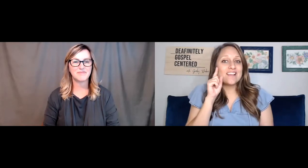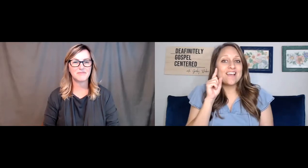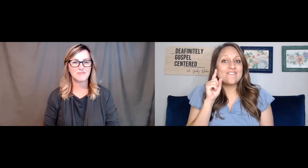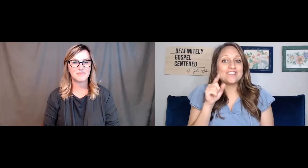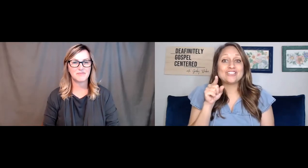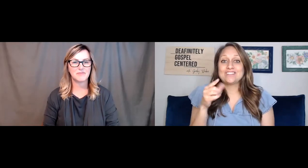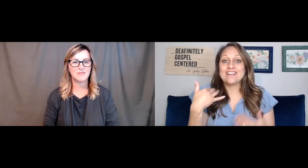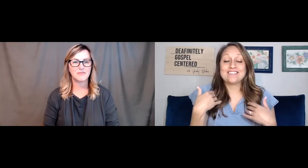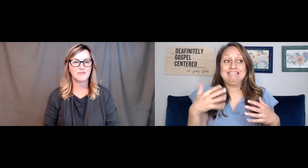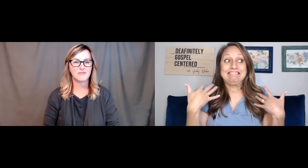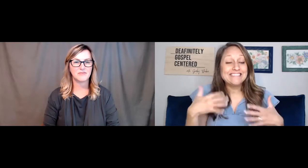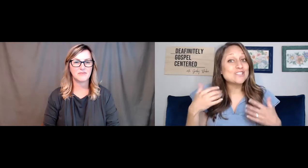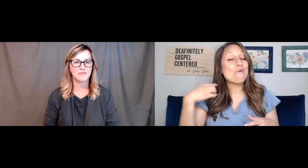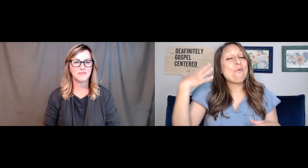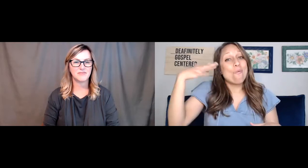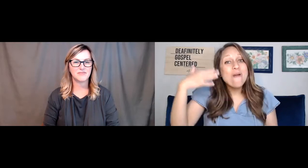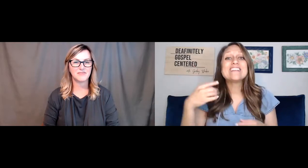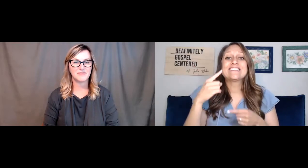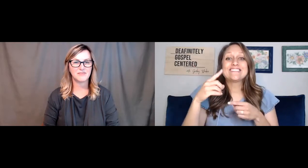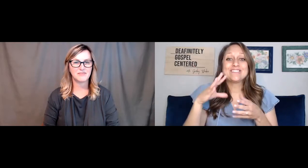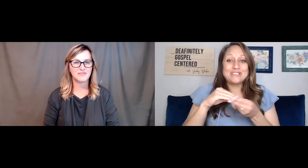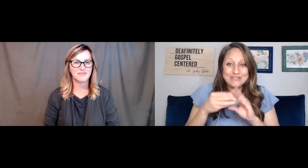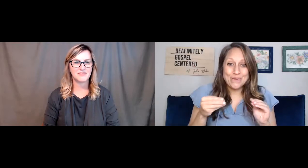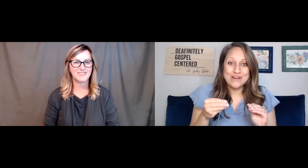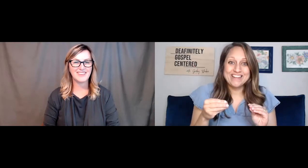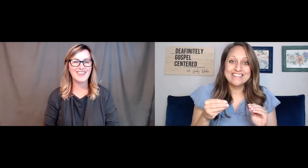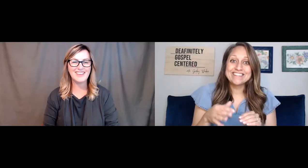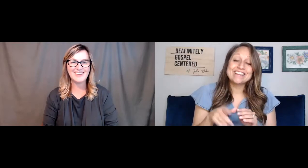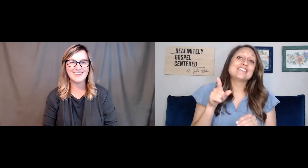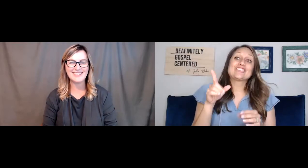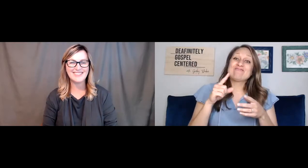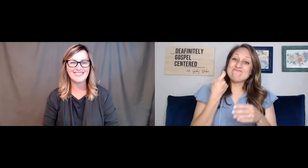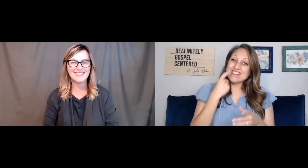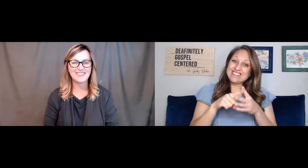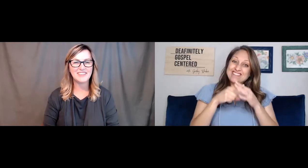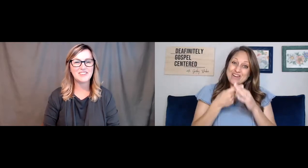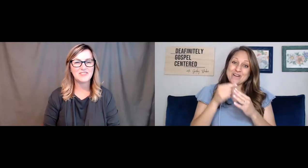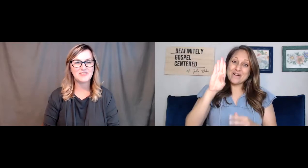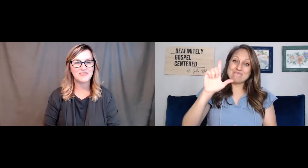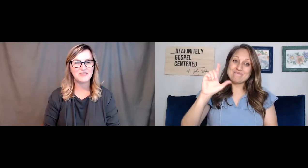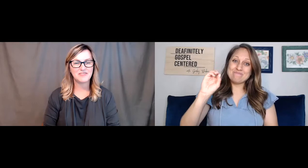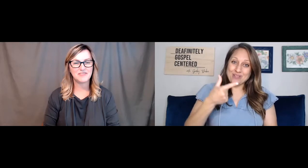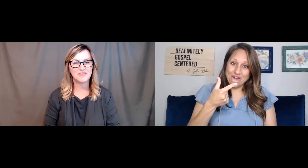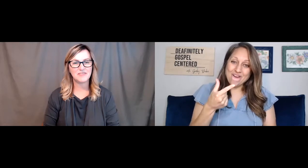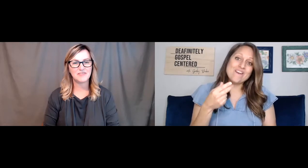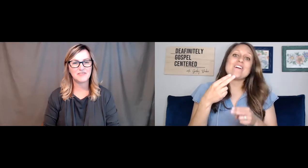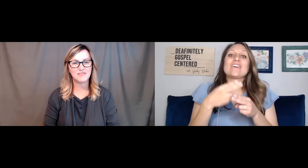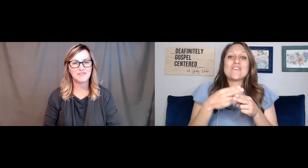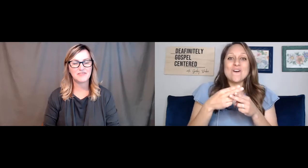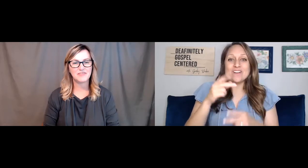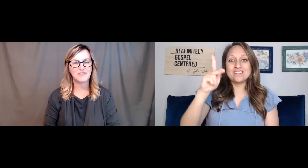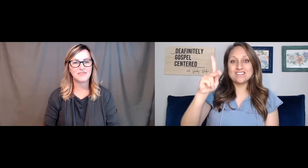has some crazy stories, let me tell you. She recently started a blog. It's